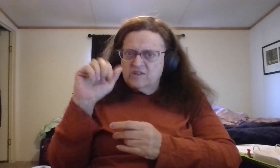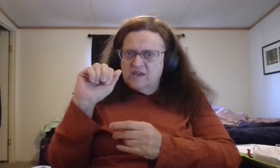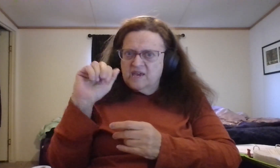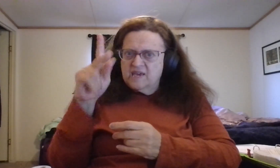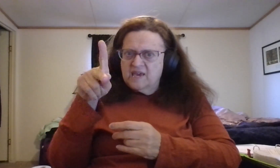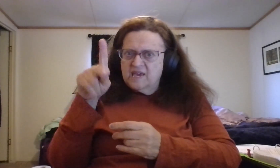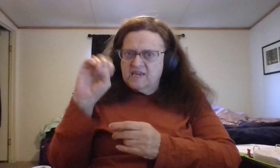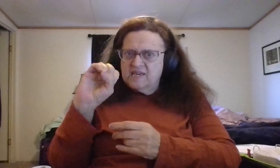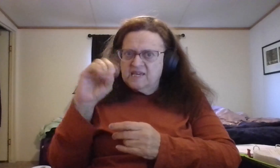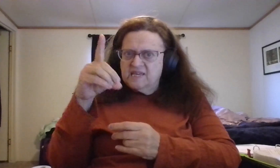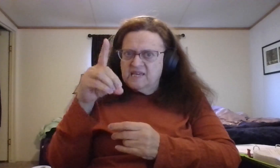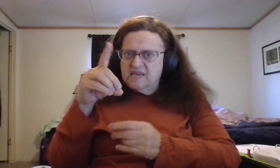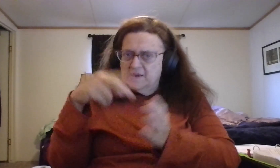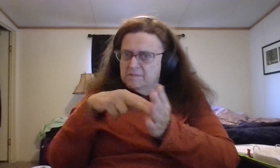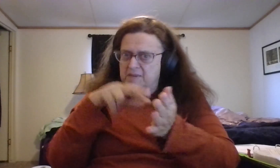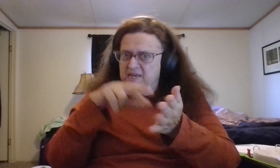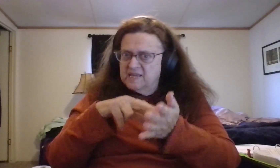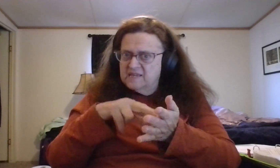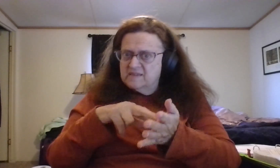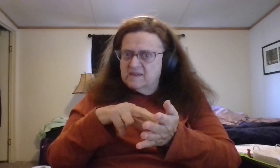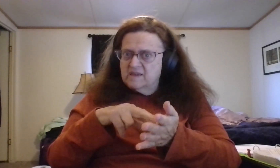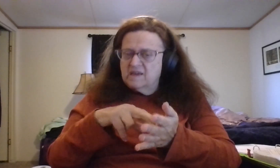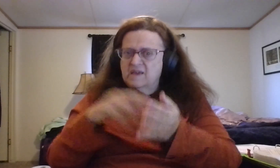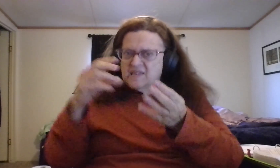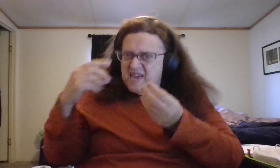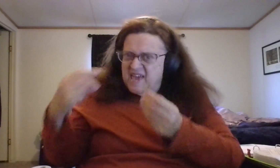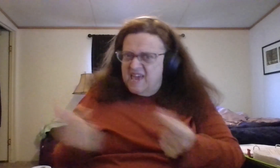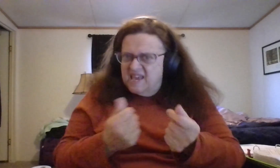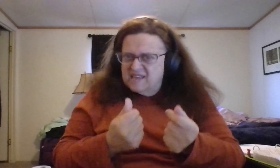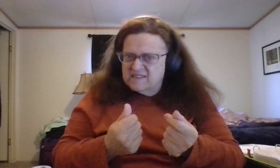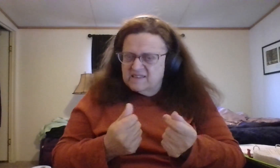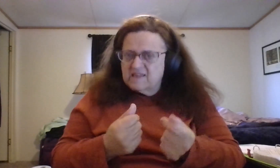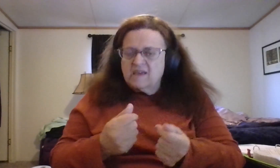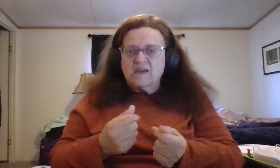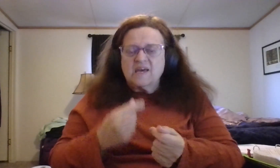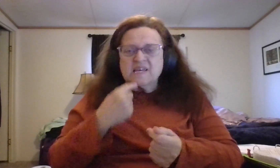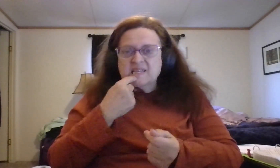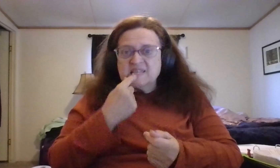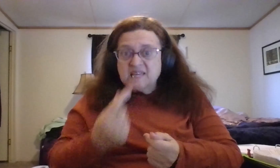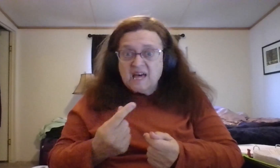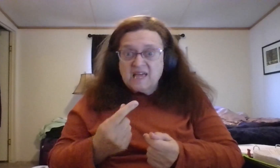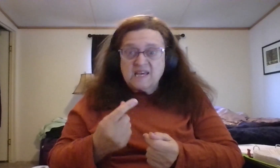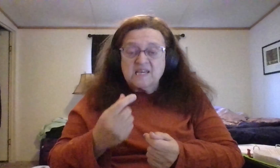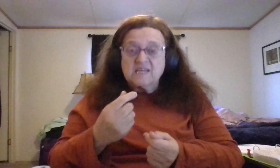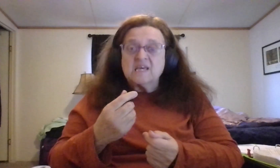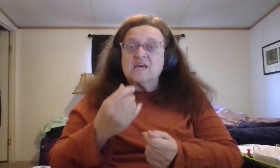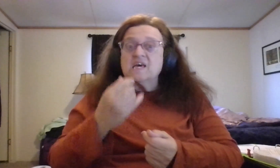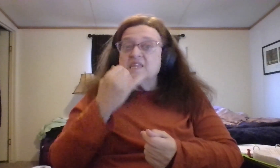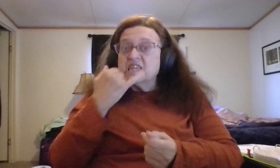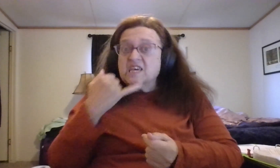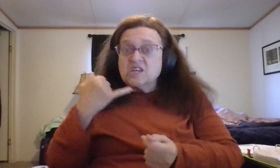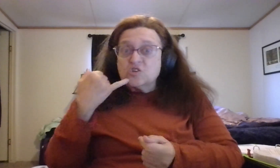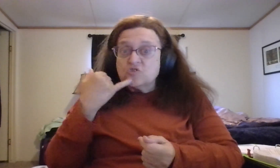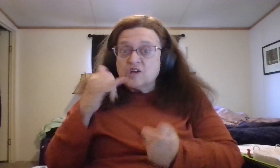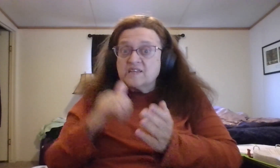shaked means to hasten, telling the Israelites that God is quick